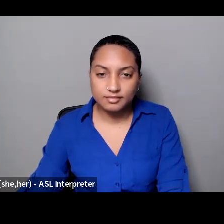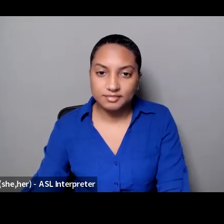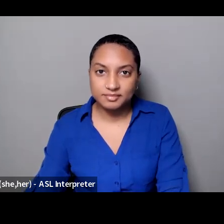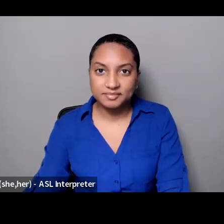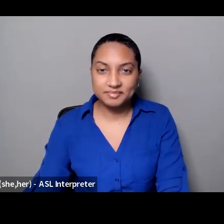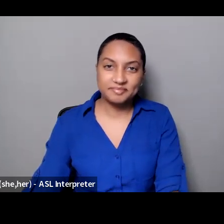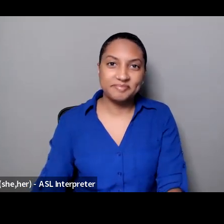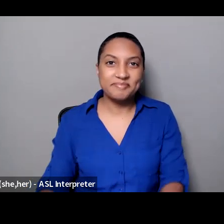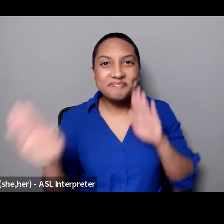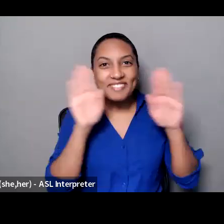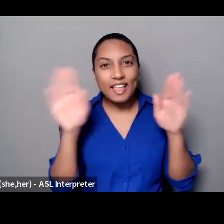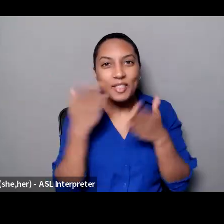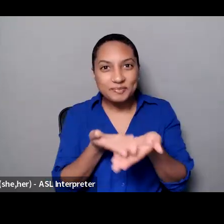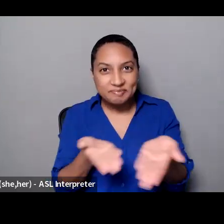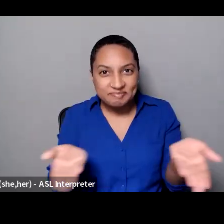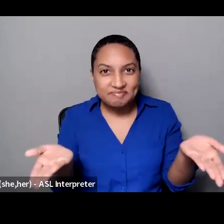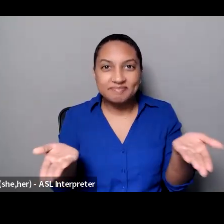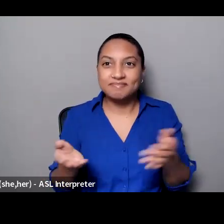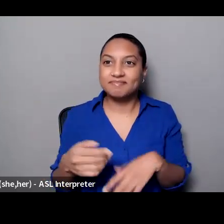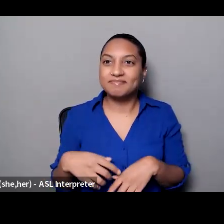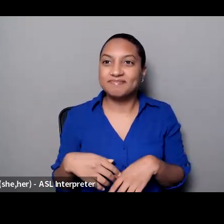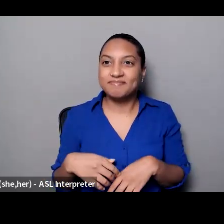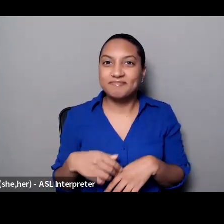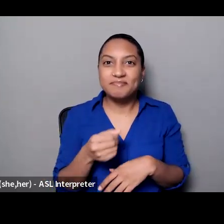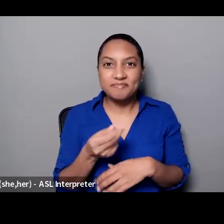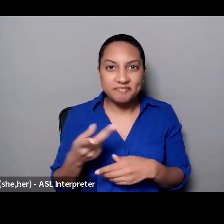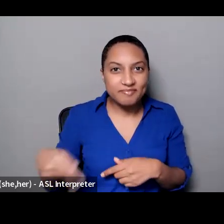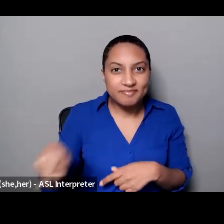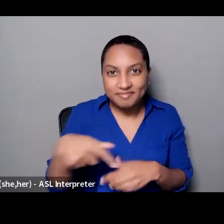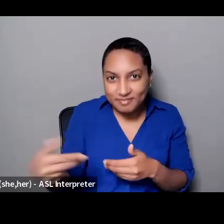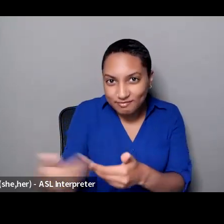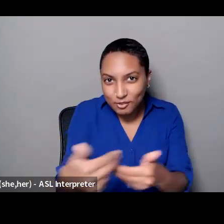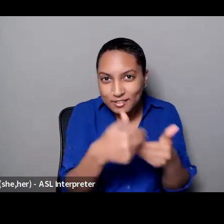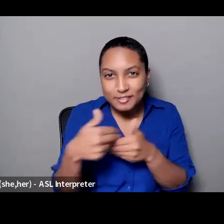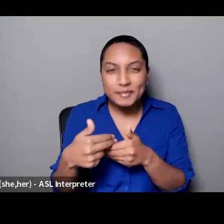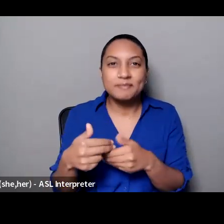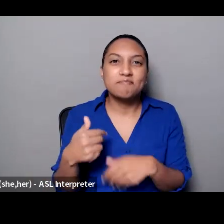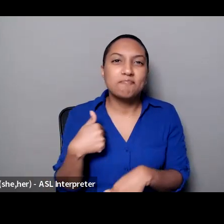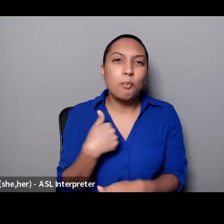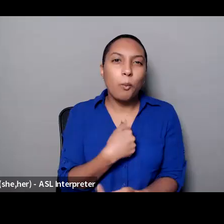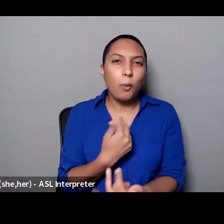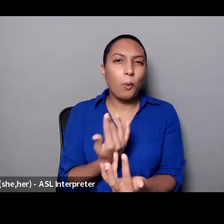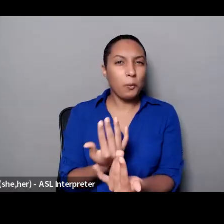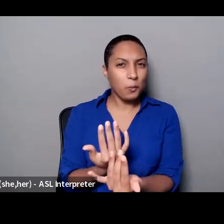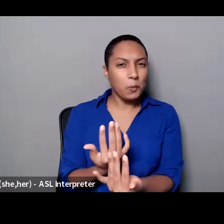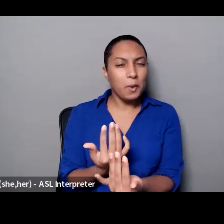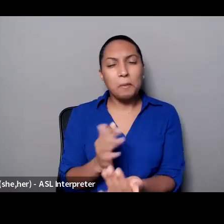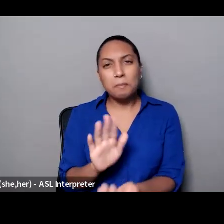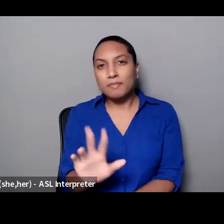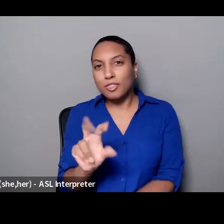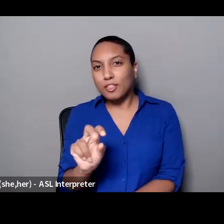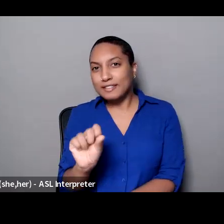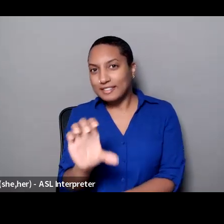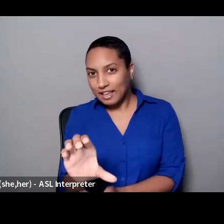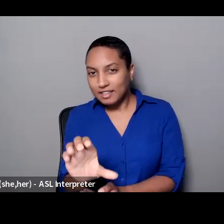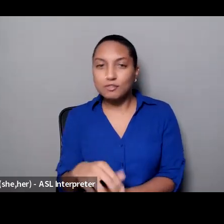Hello to everyone just joining. We're going to give it about 30 seconds or so, and then we are going to get started with our webinar